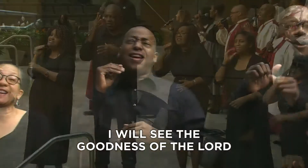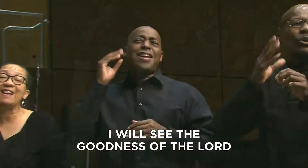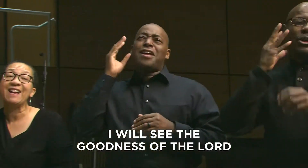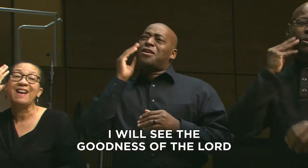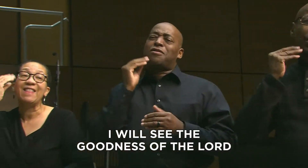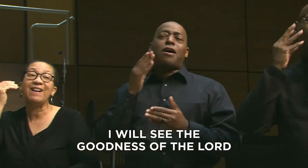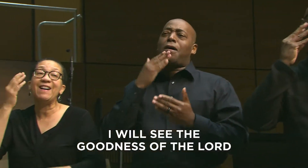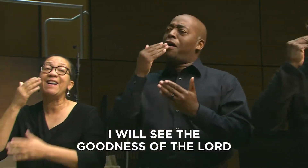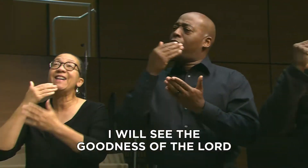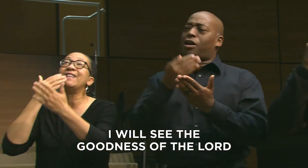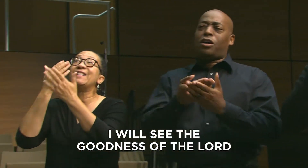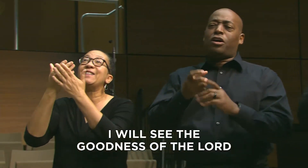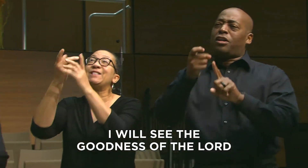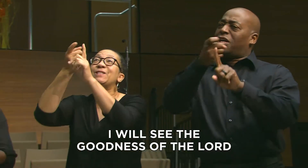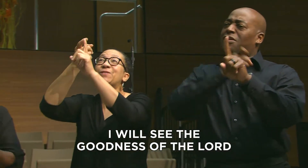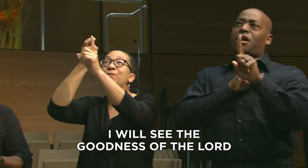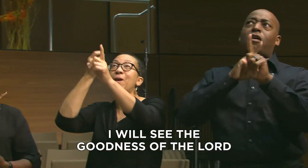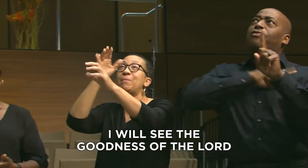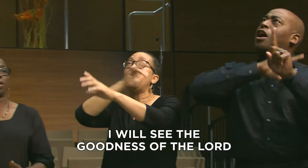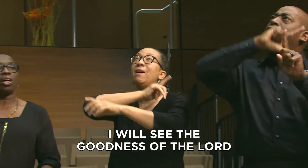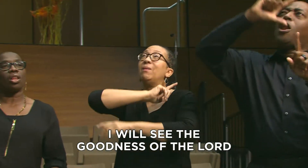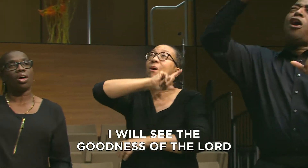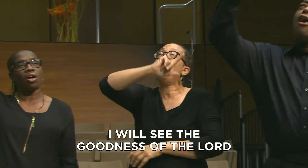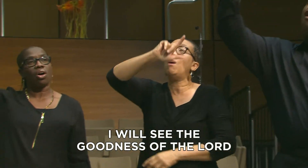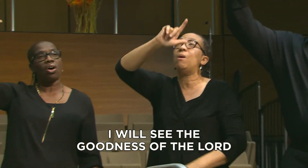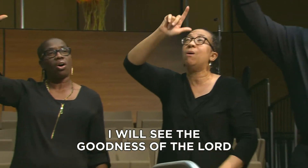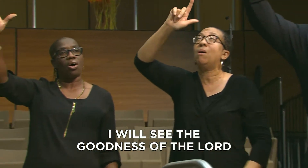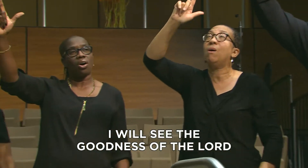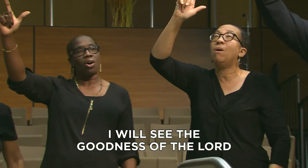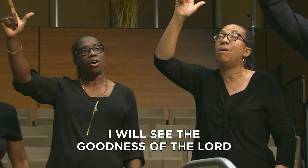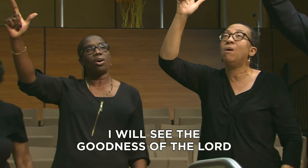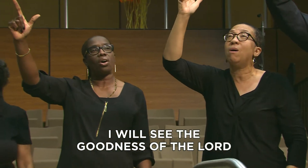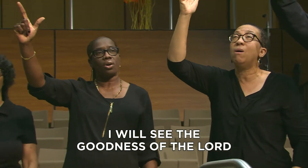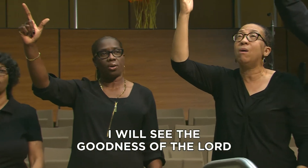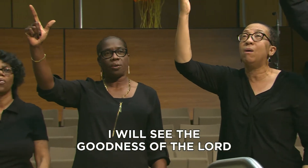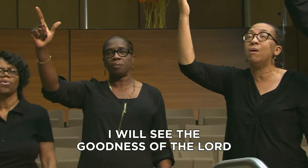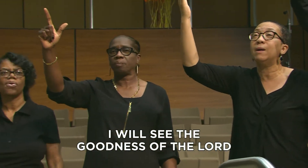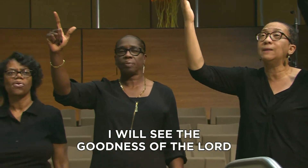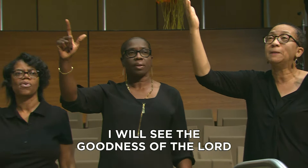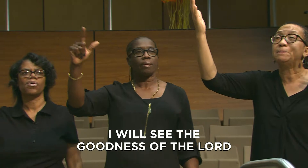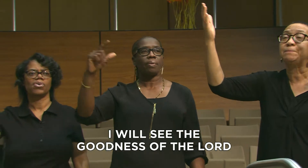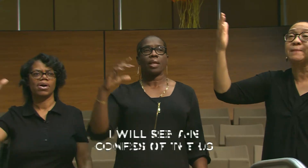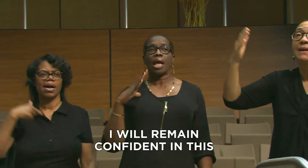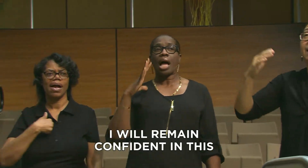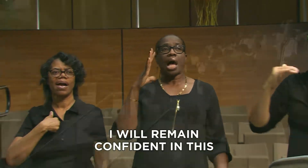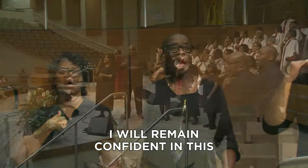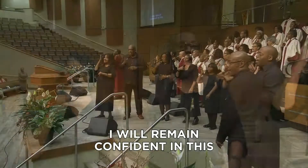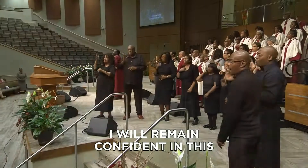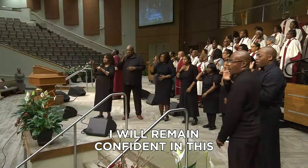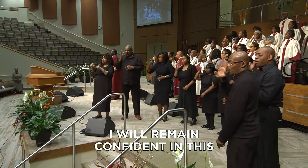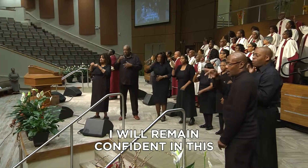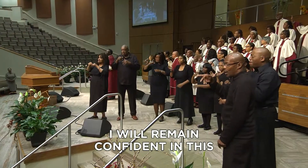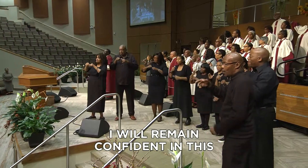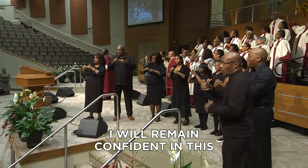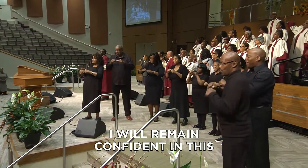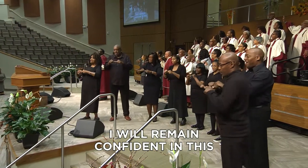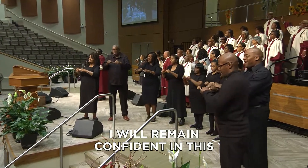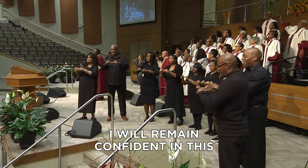see the goodness of the Lord. Come on, sing with us. I will remain. I